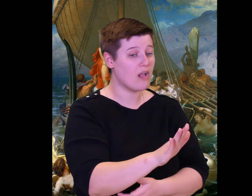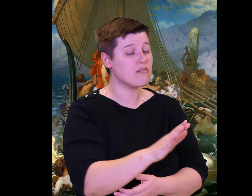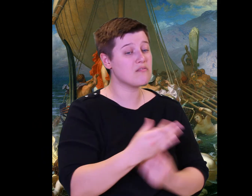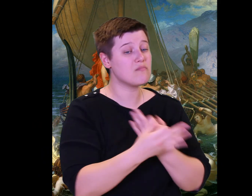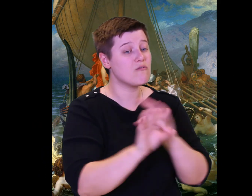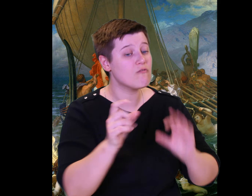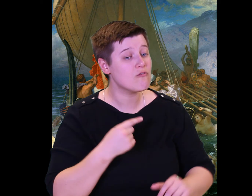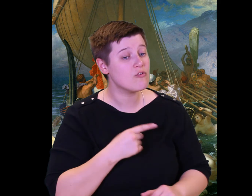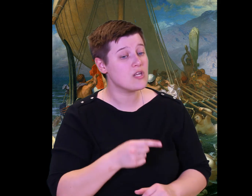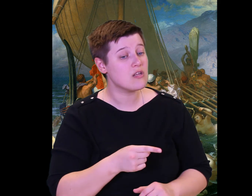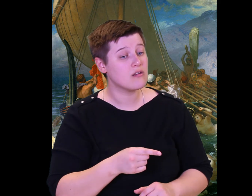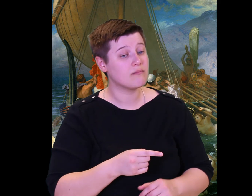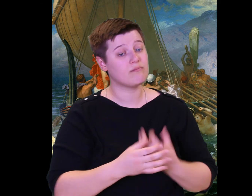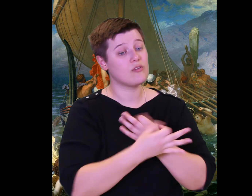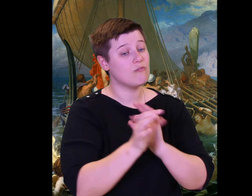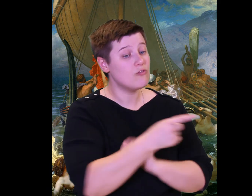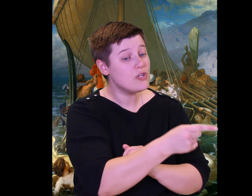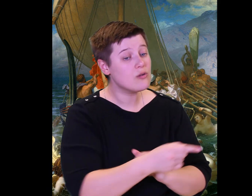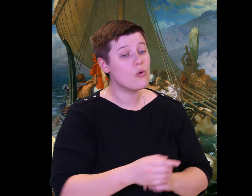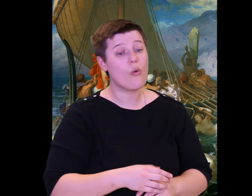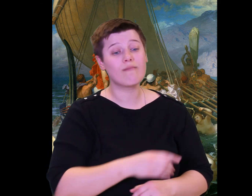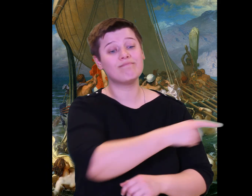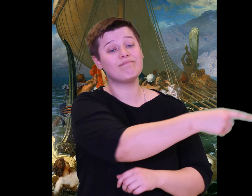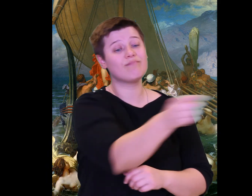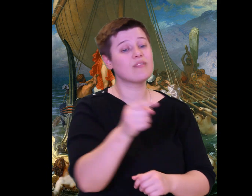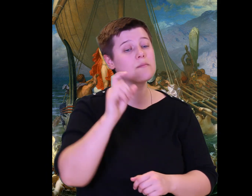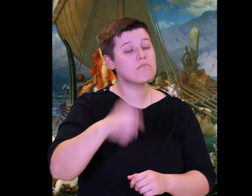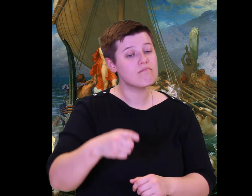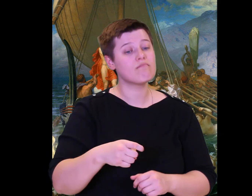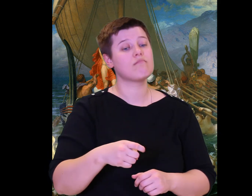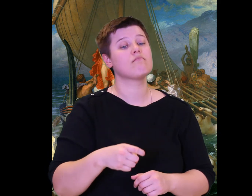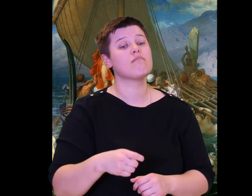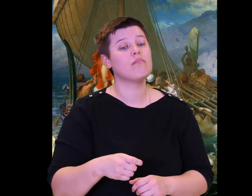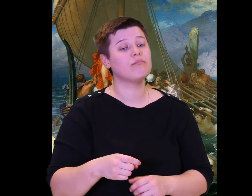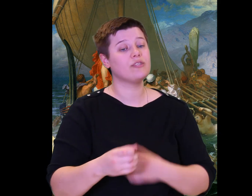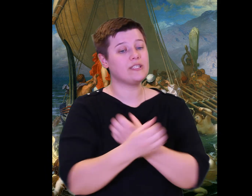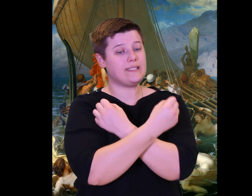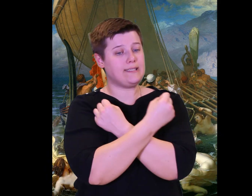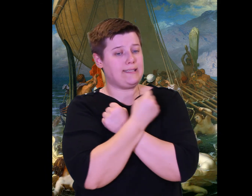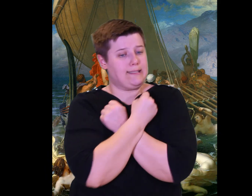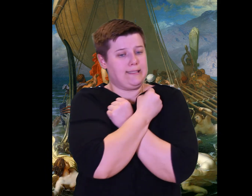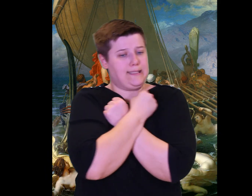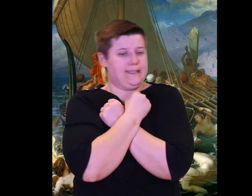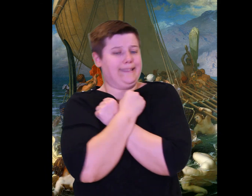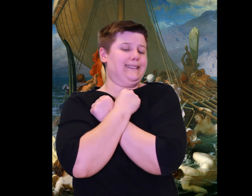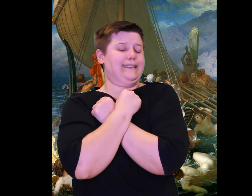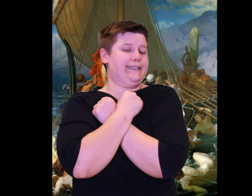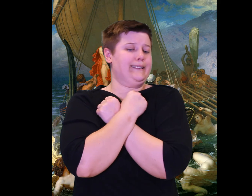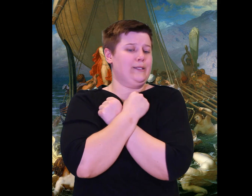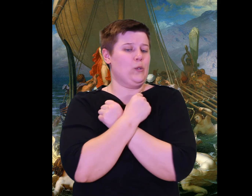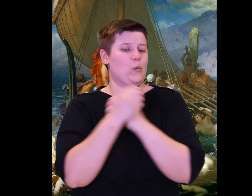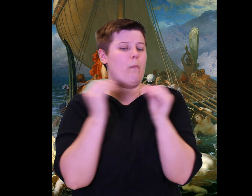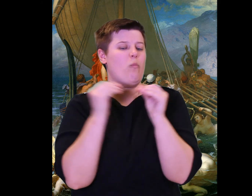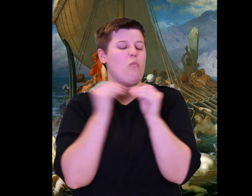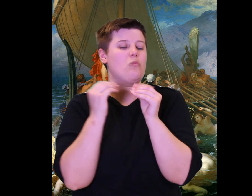Another god will make sure you remember. First, you will reach the sirens, who bewitch all